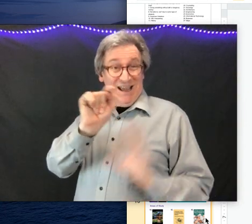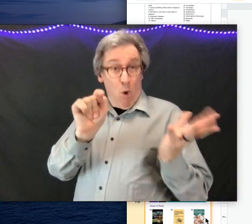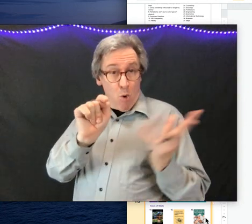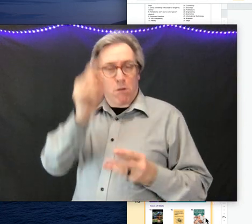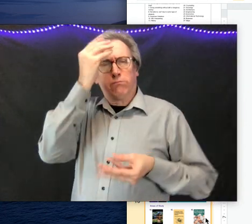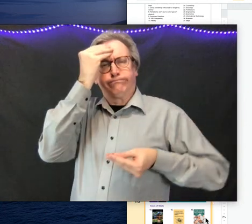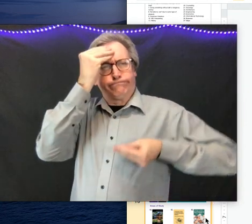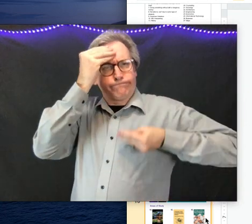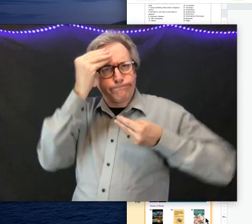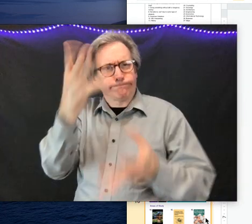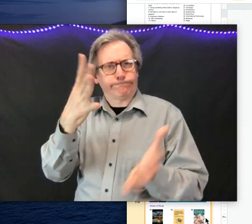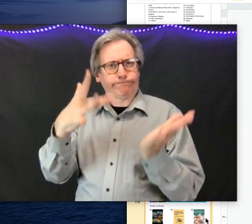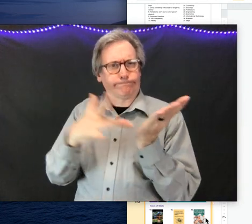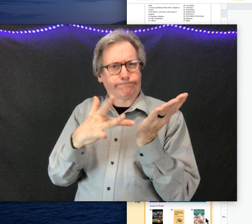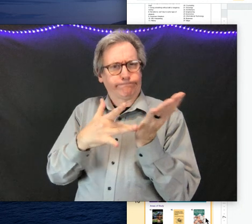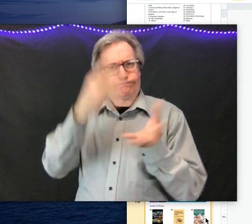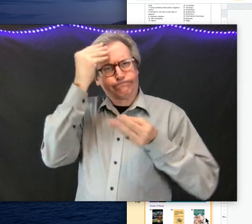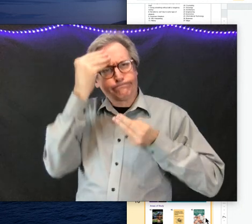IT or